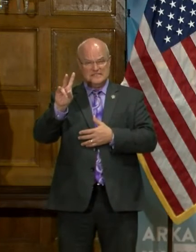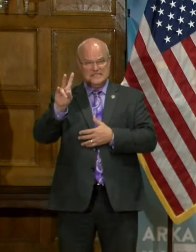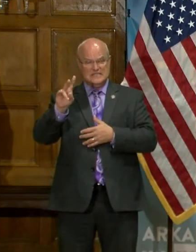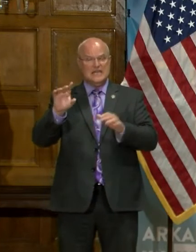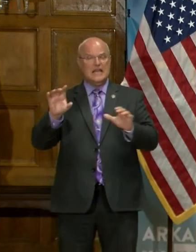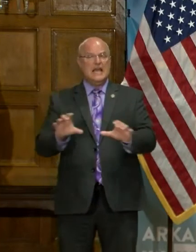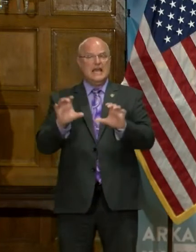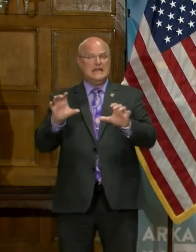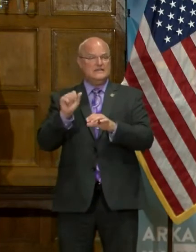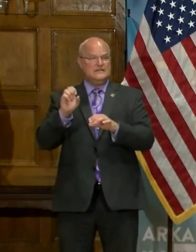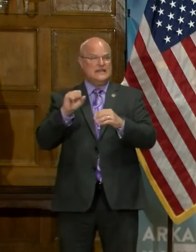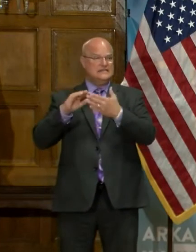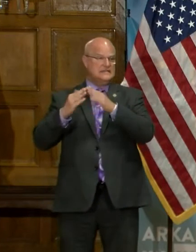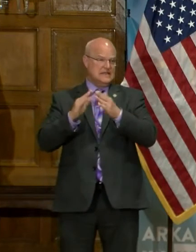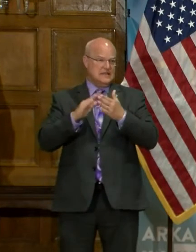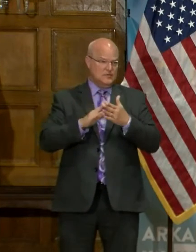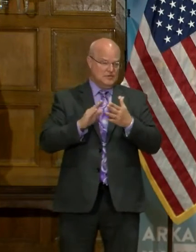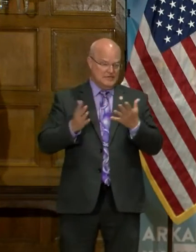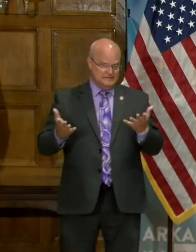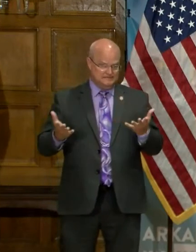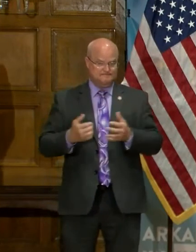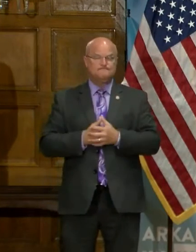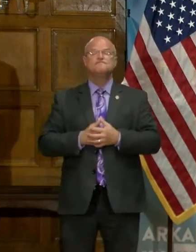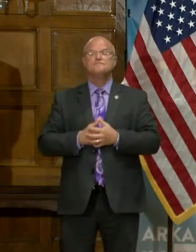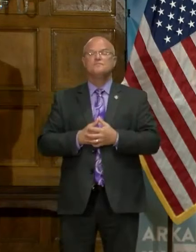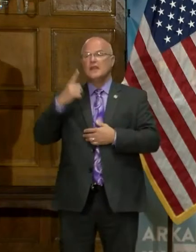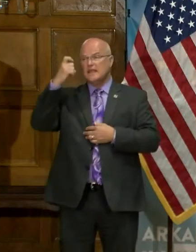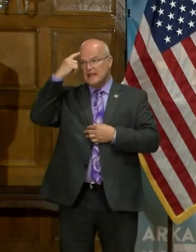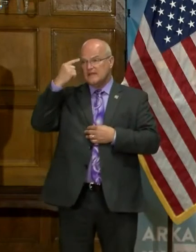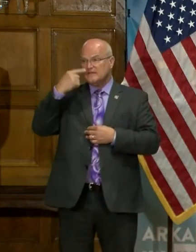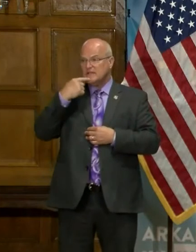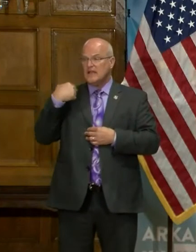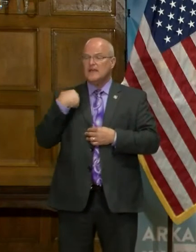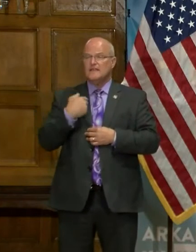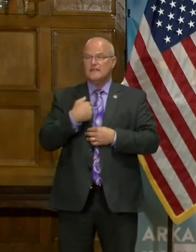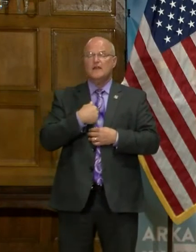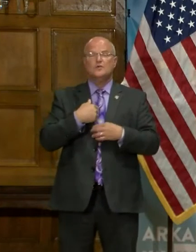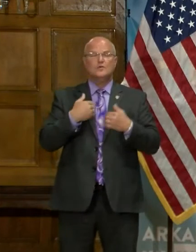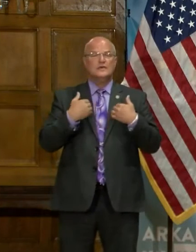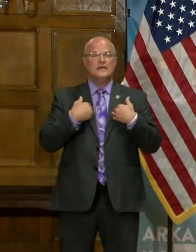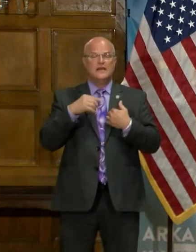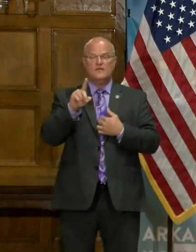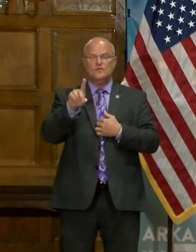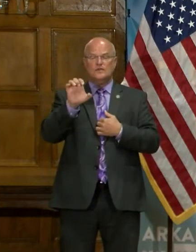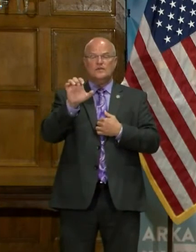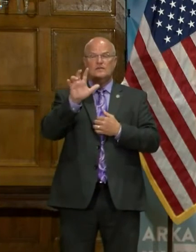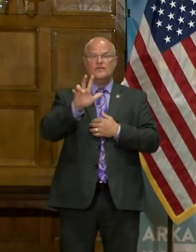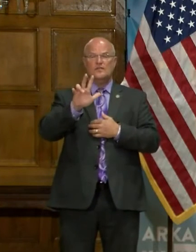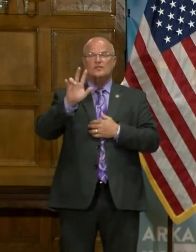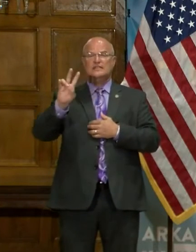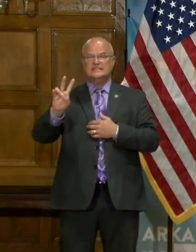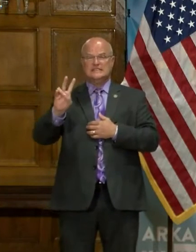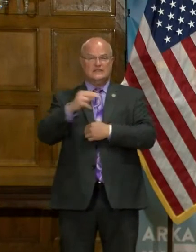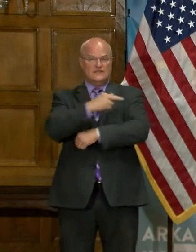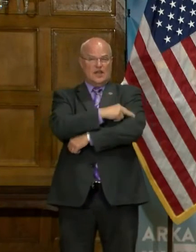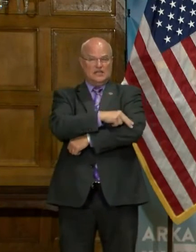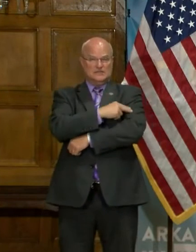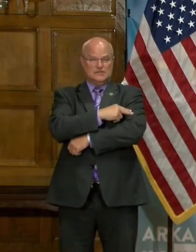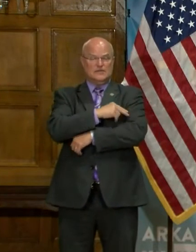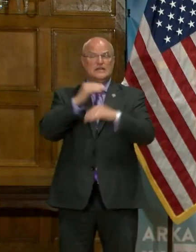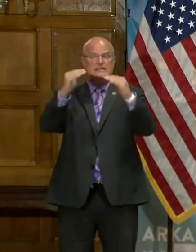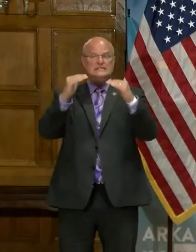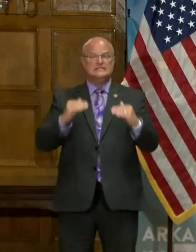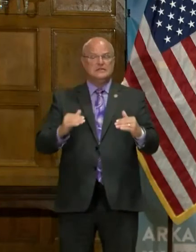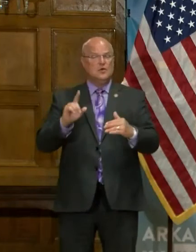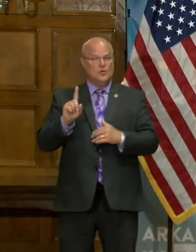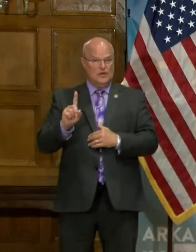2,217 active cases in the community. The Governor mentioned that we have 137 hospitalized. That's a net decrease